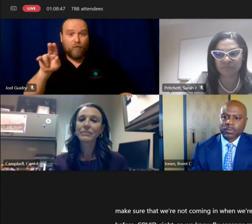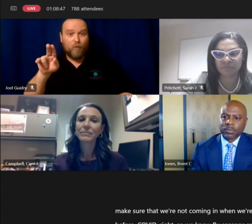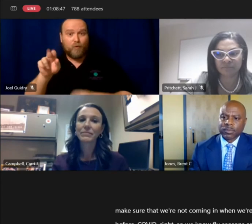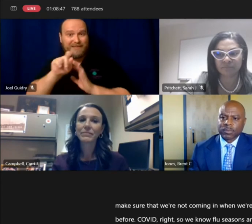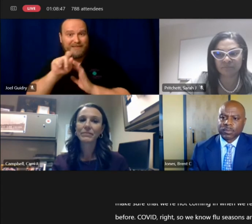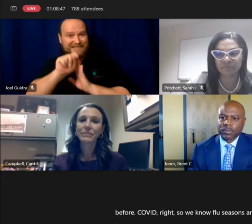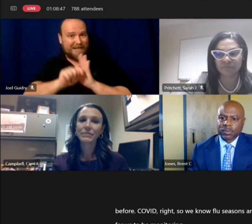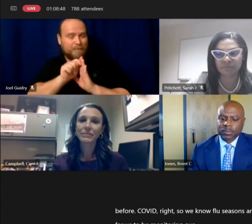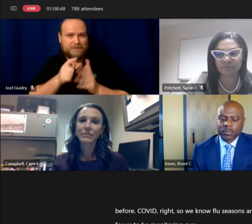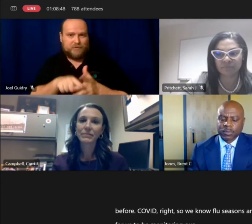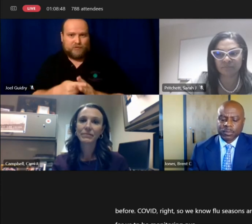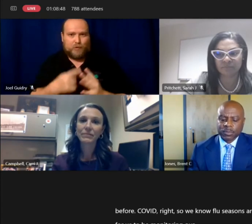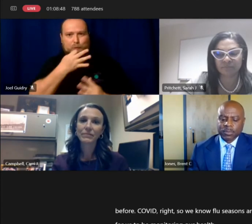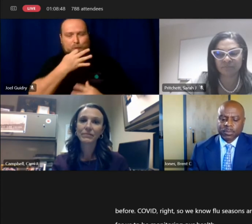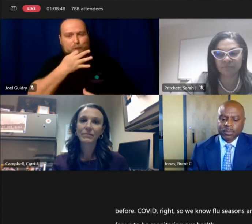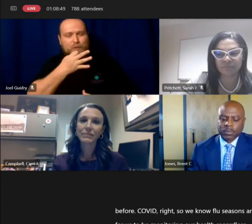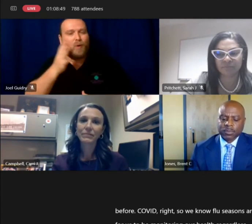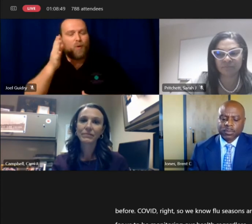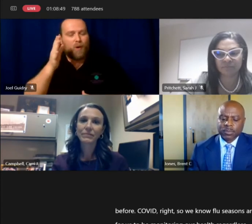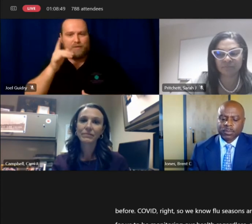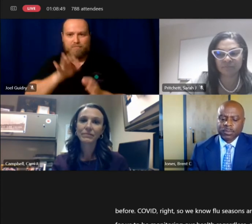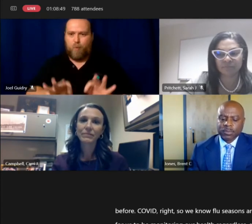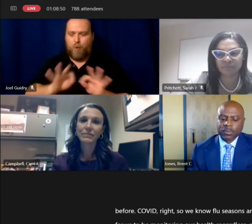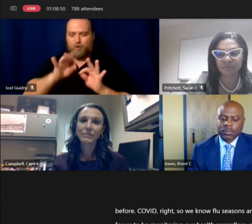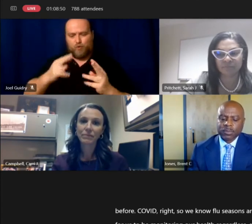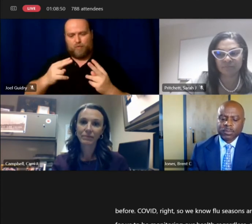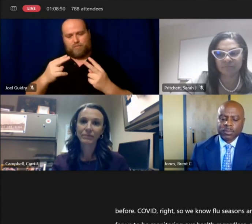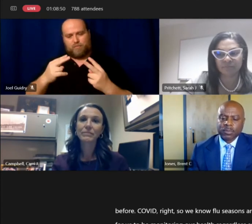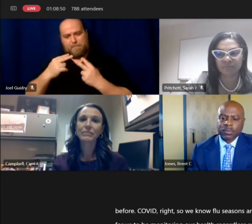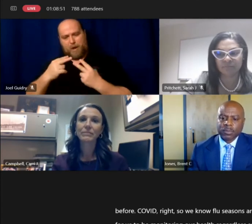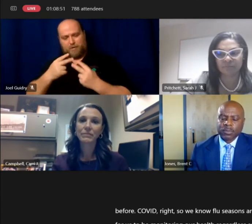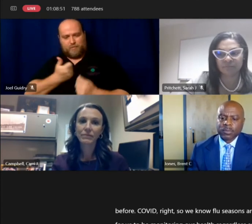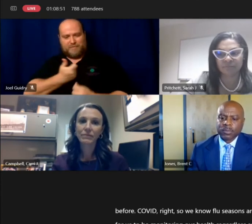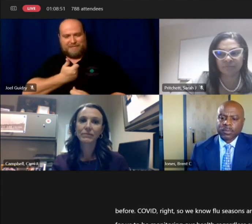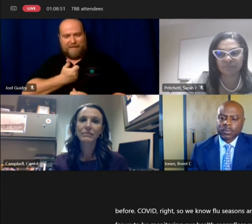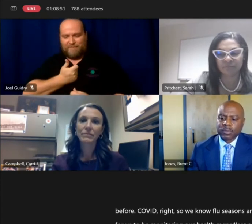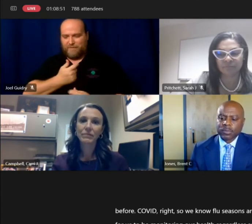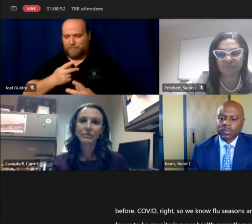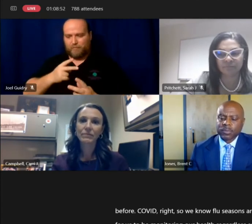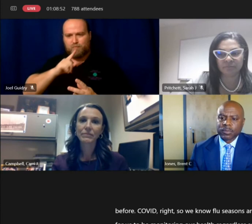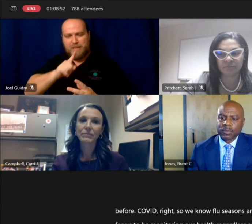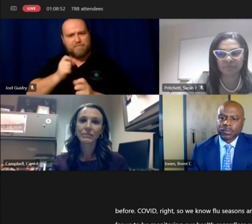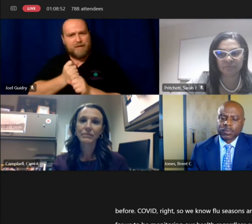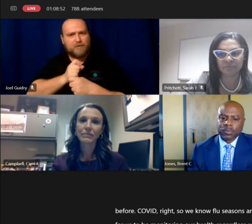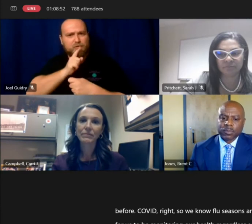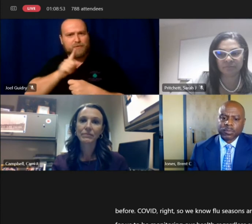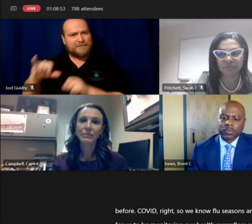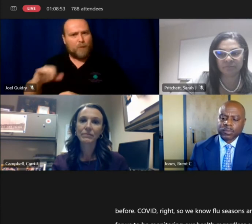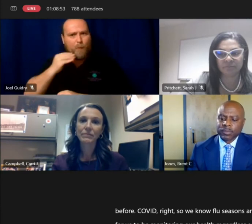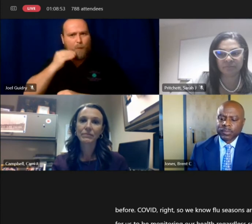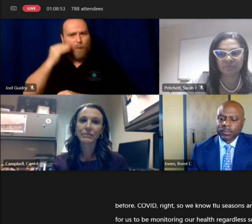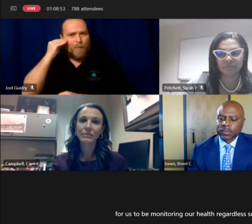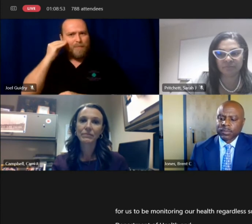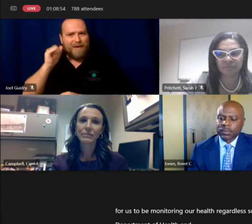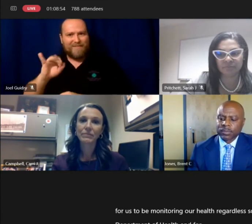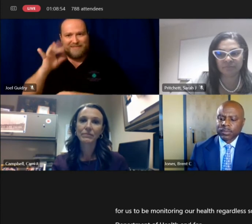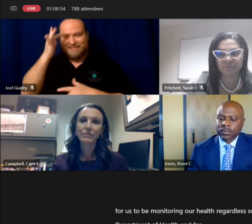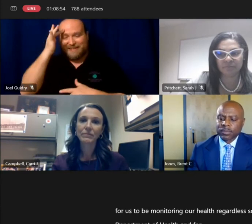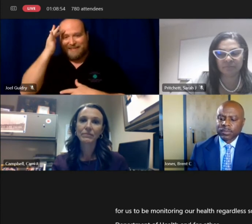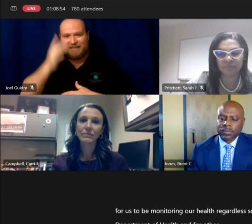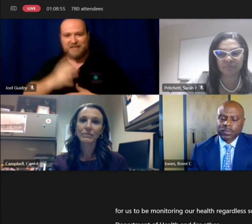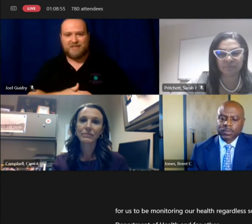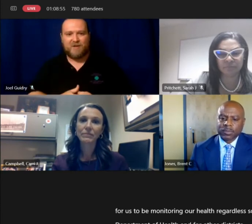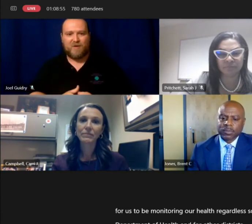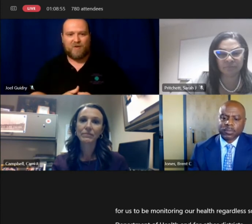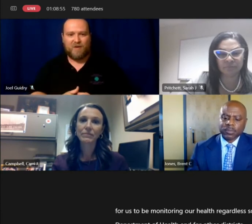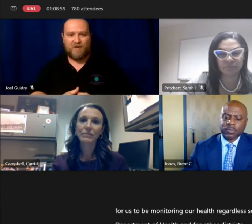So that alignment with the Department of Health and for other districts across the state, and